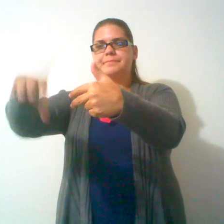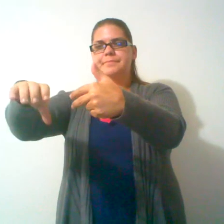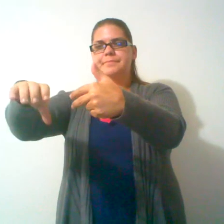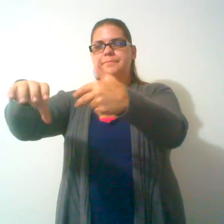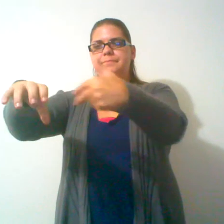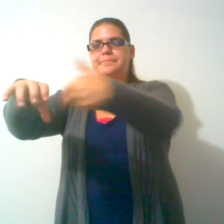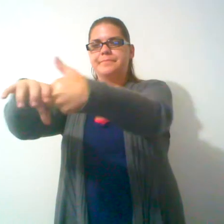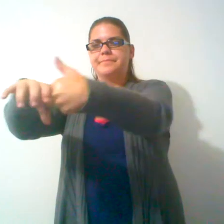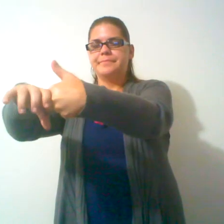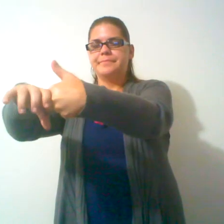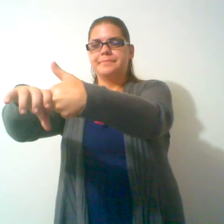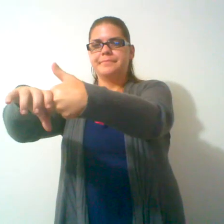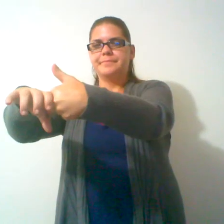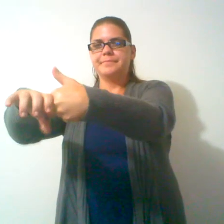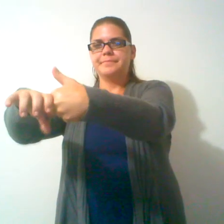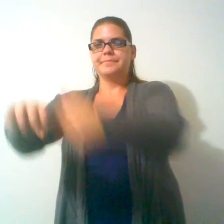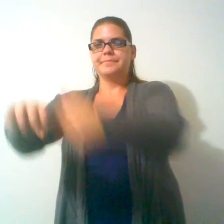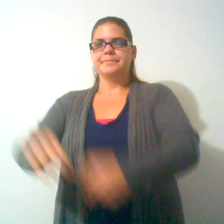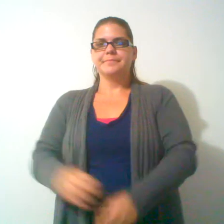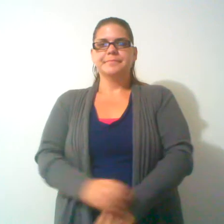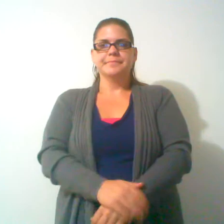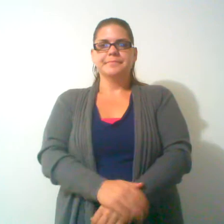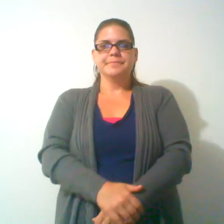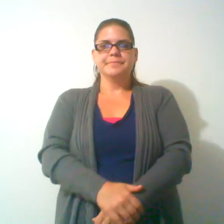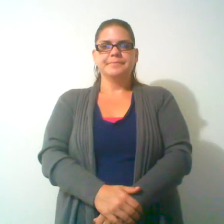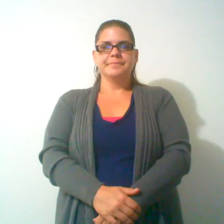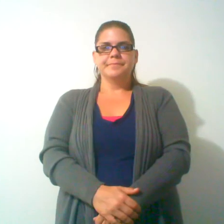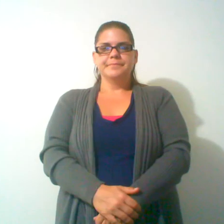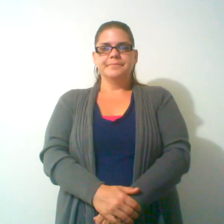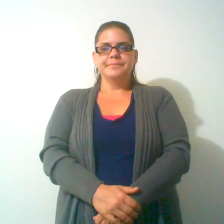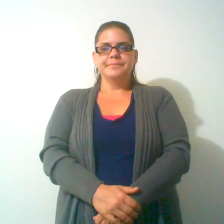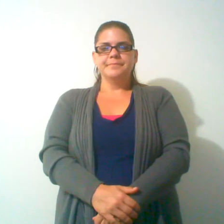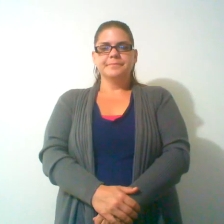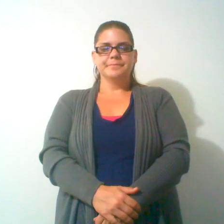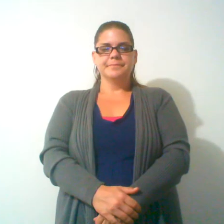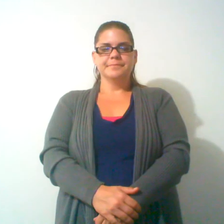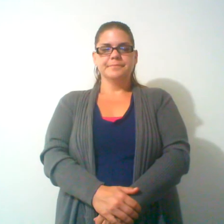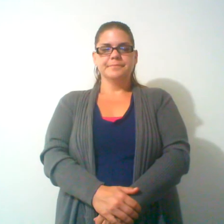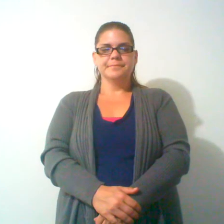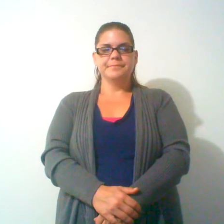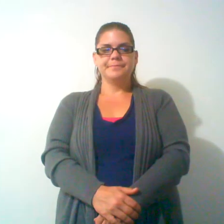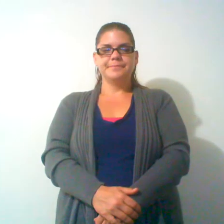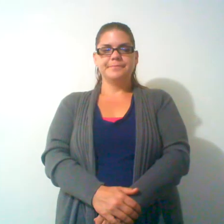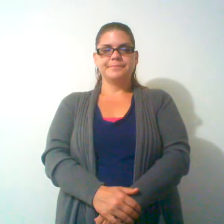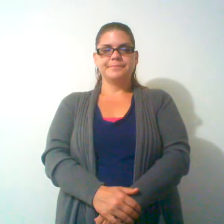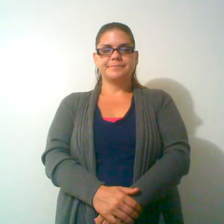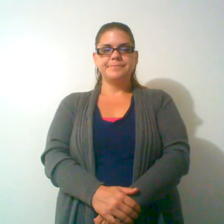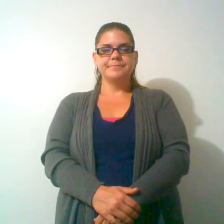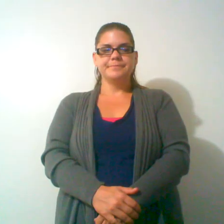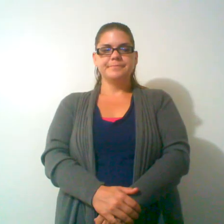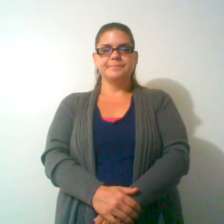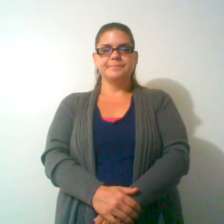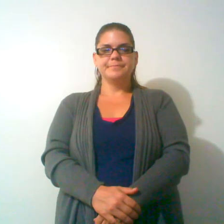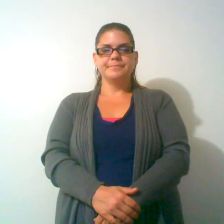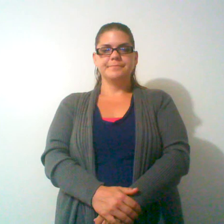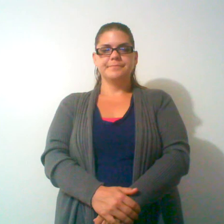I was so absorbed in the incident that I did not notice